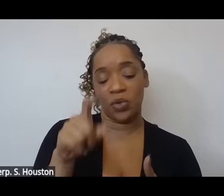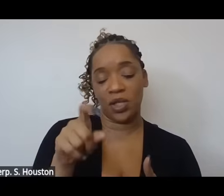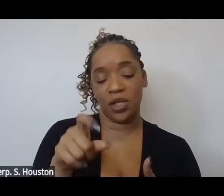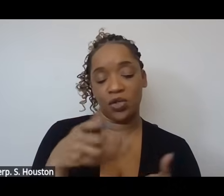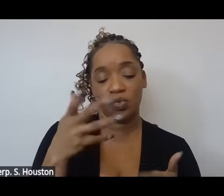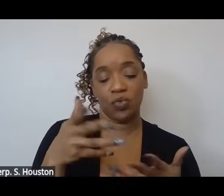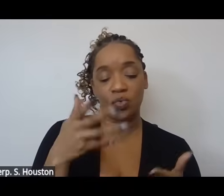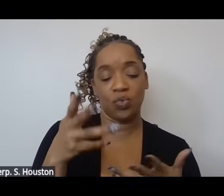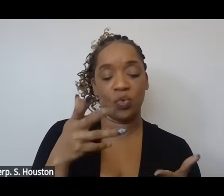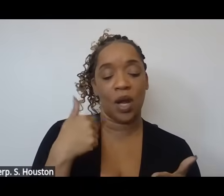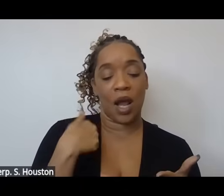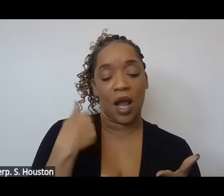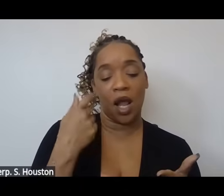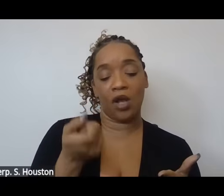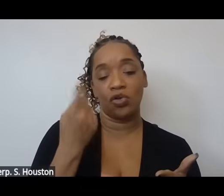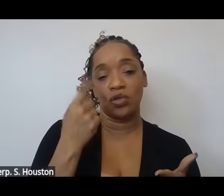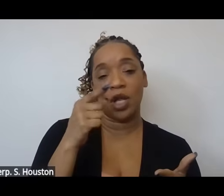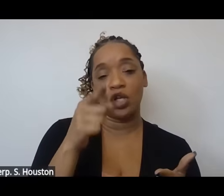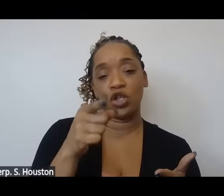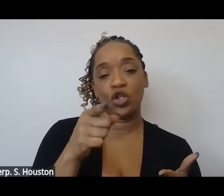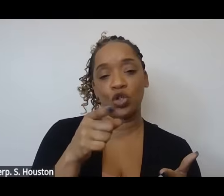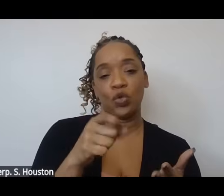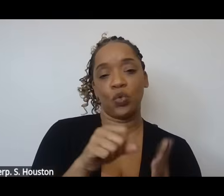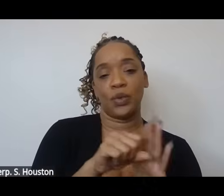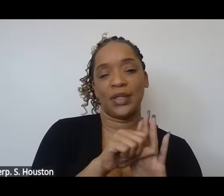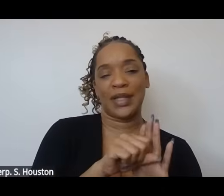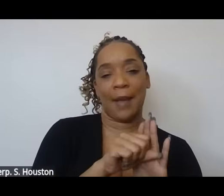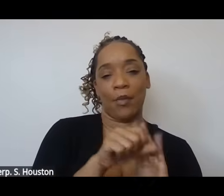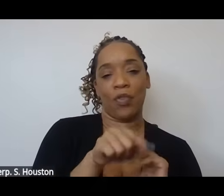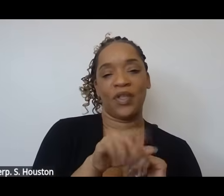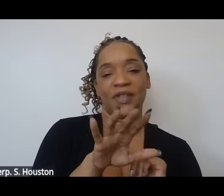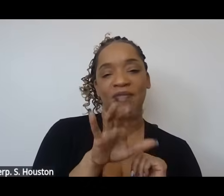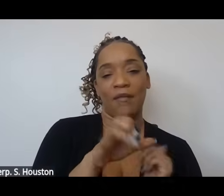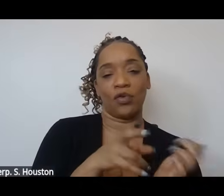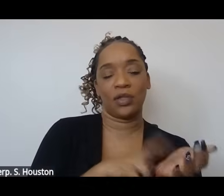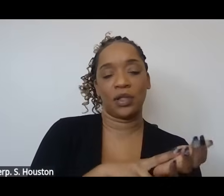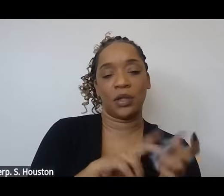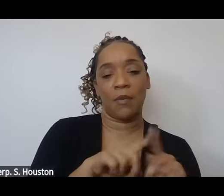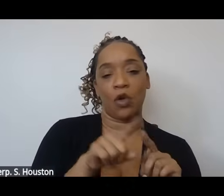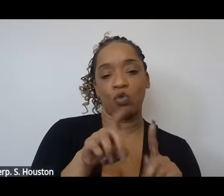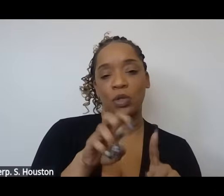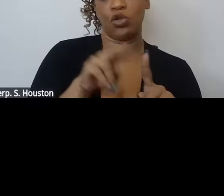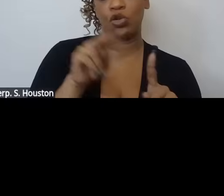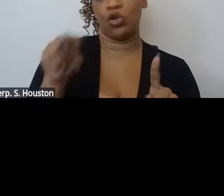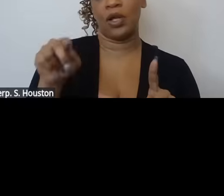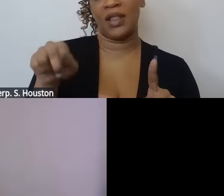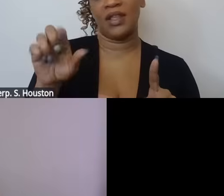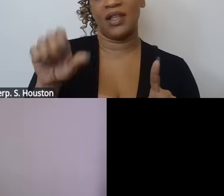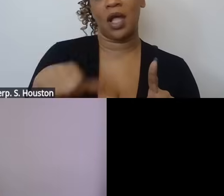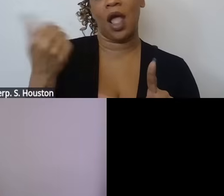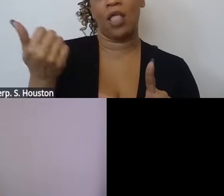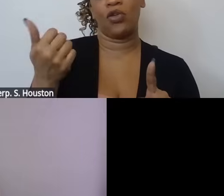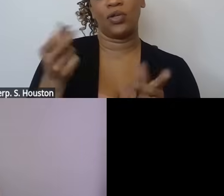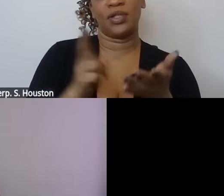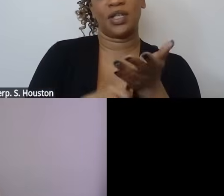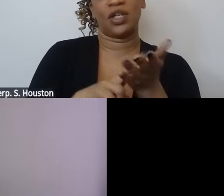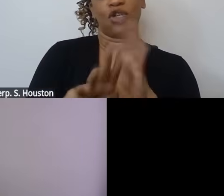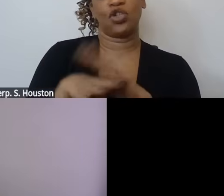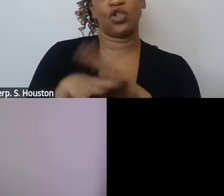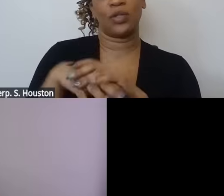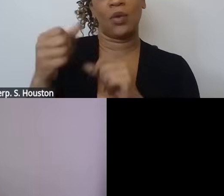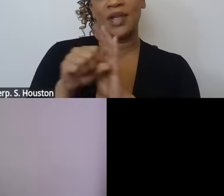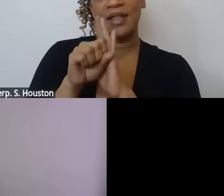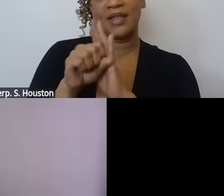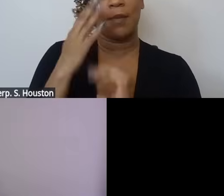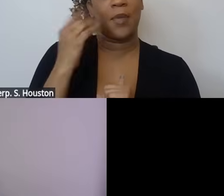I understand that you sampled these 500 signatures, but you need to look at these other signatures outside the sample because they don't match, and so there's